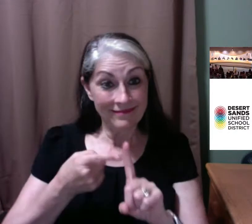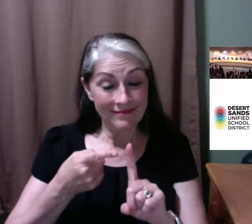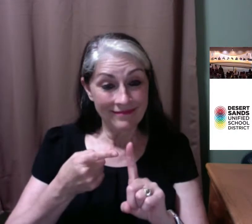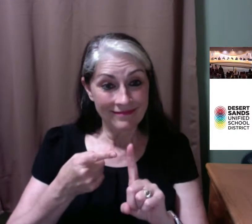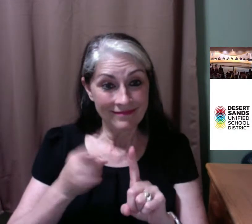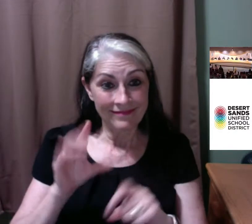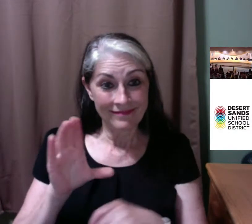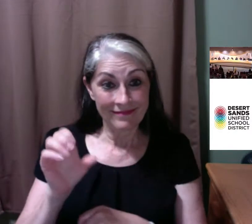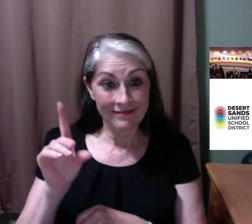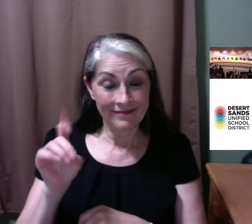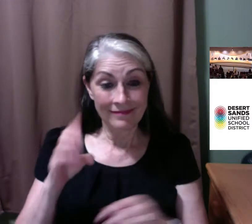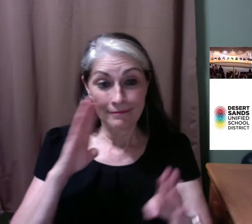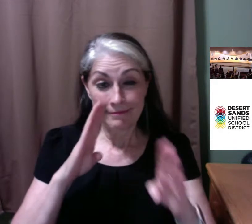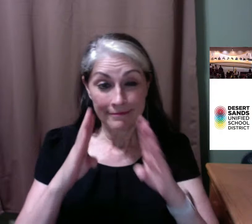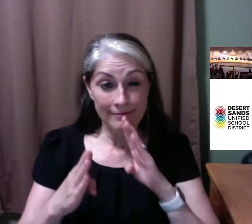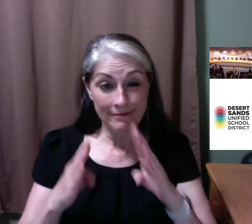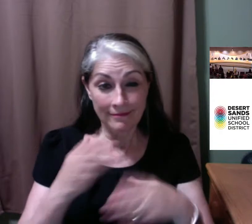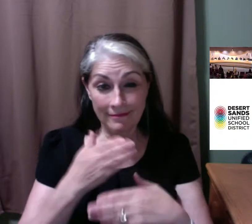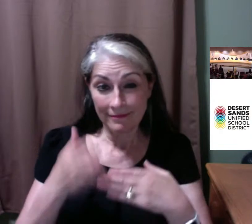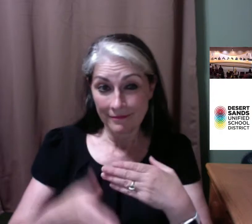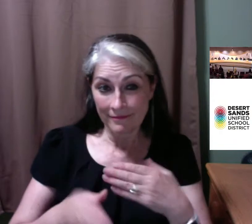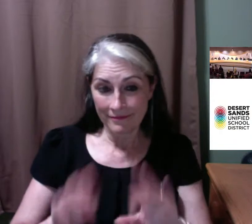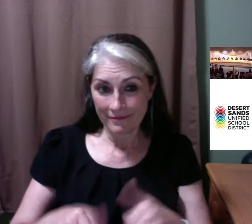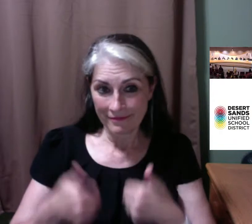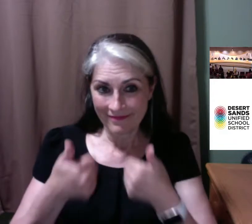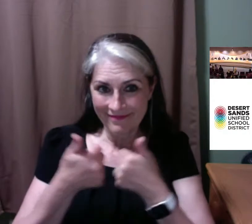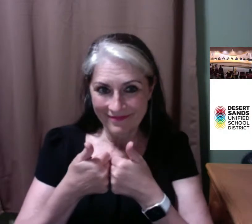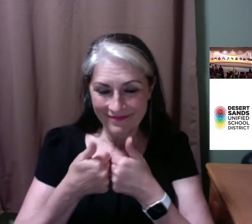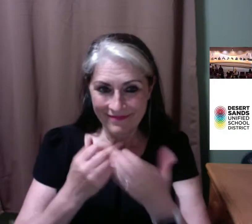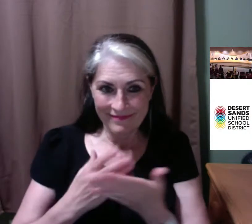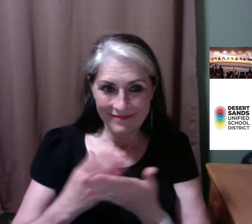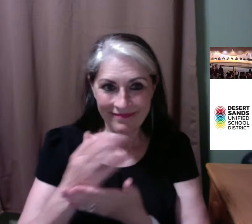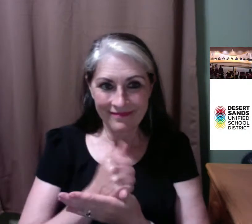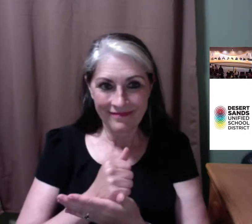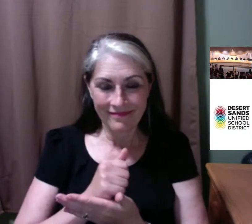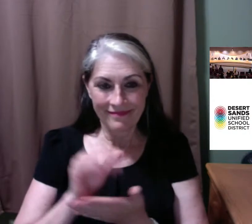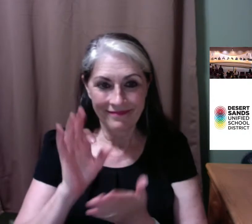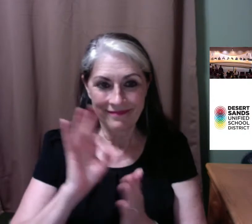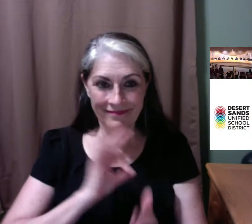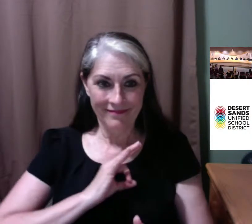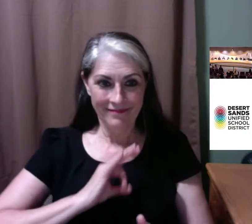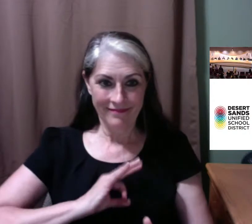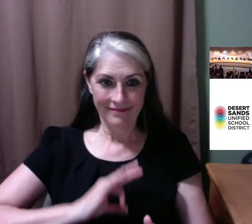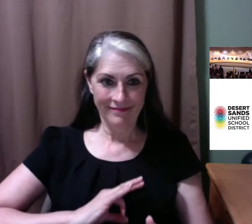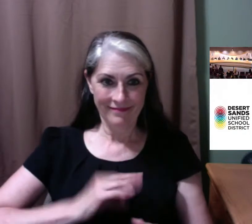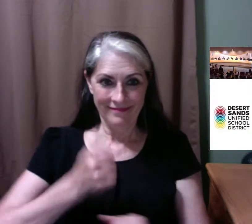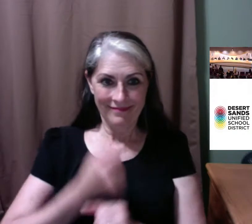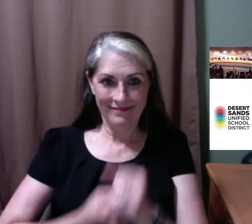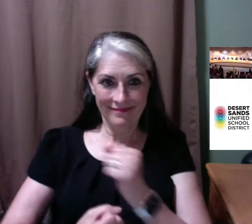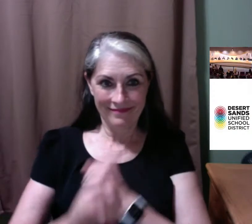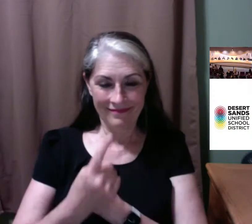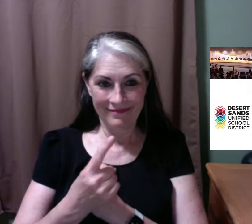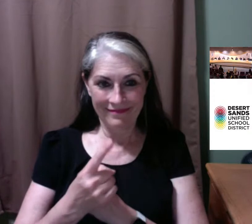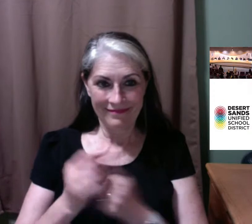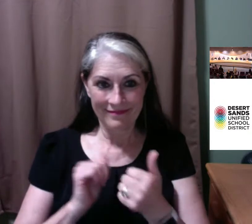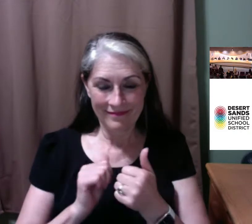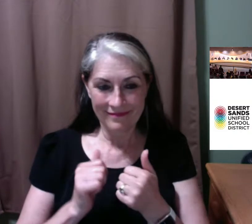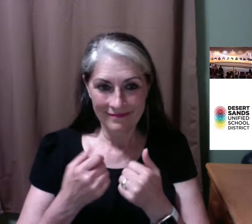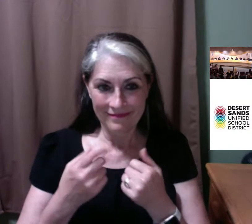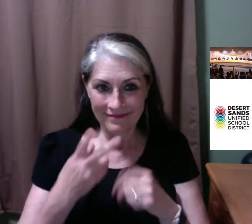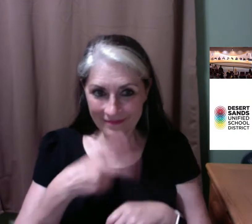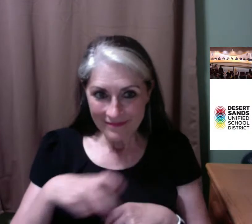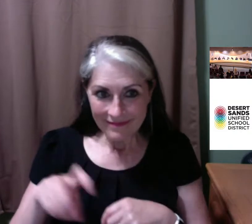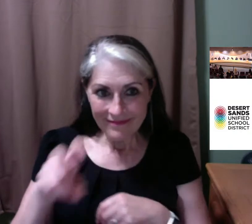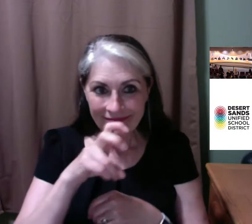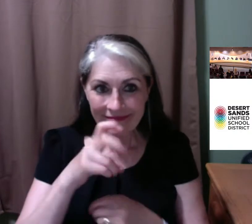their robots to complete the challenges and earn a button for each successful mission. So I think we have students here from